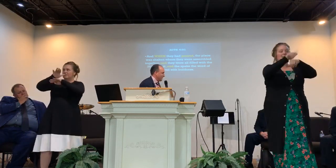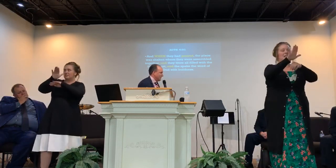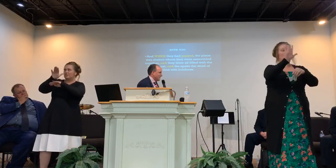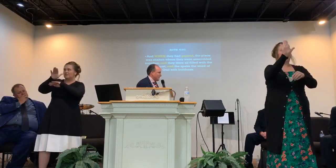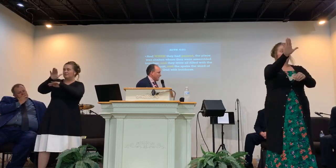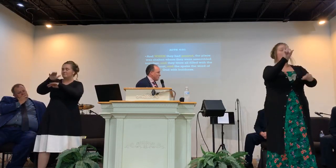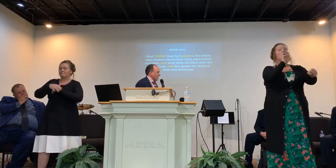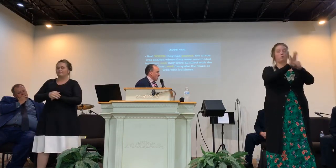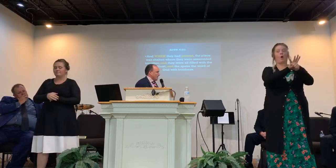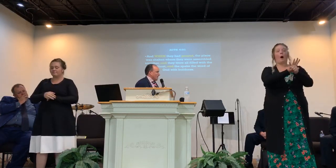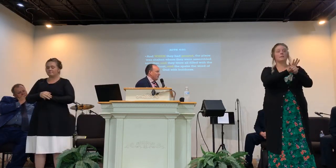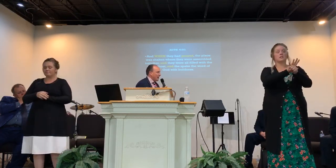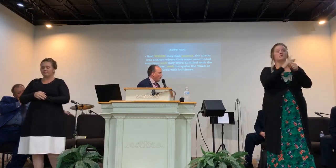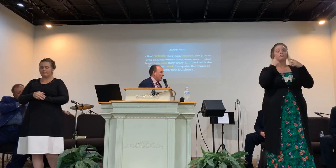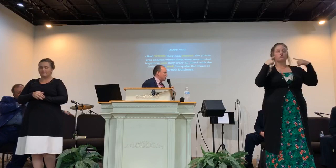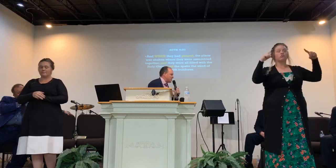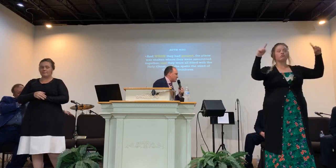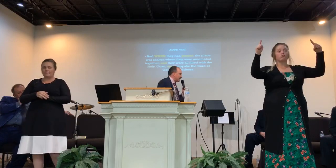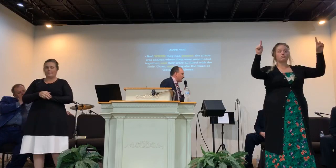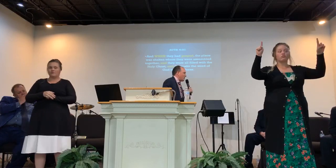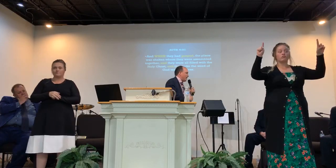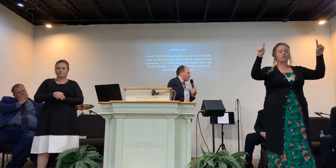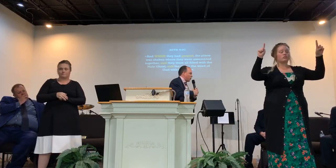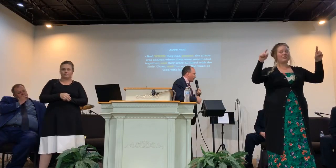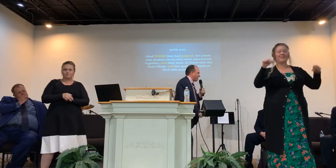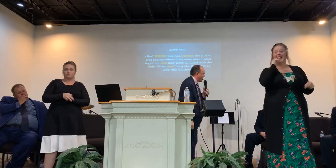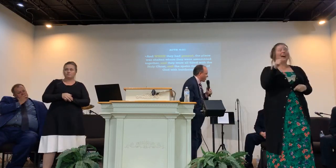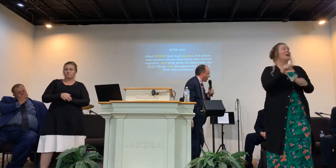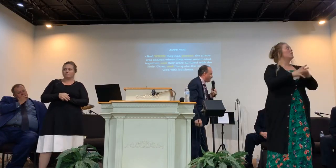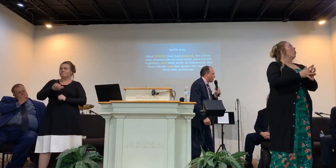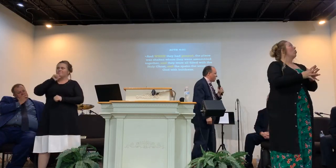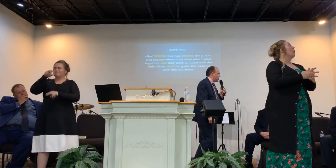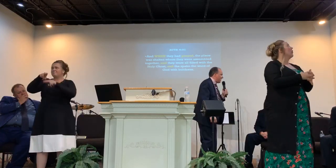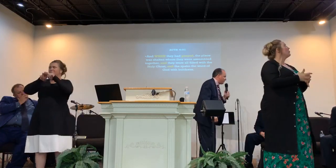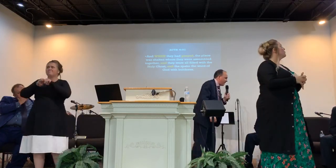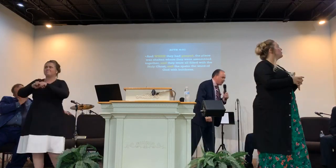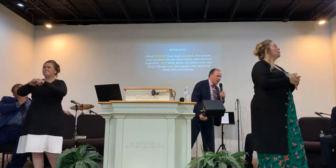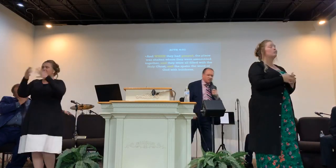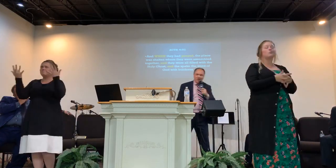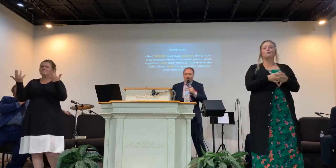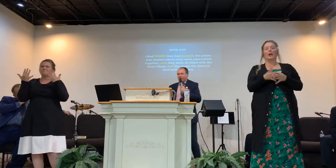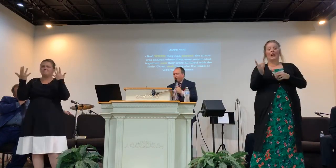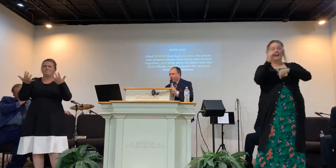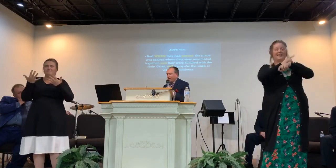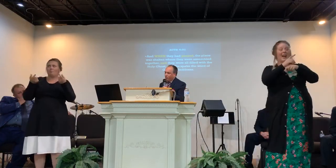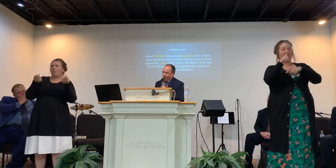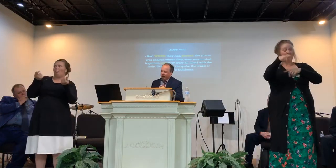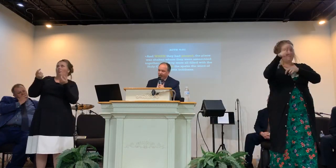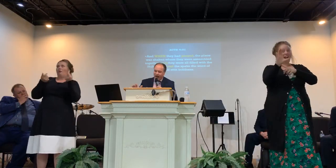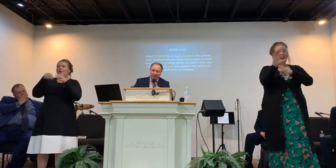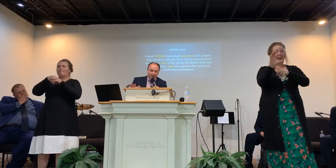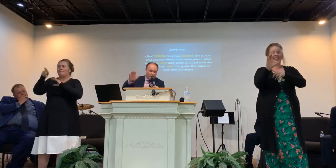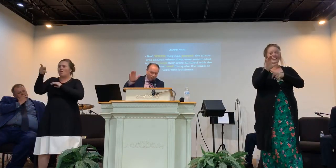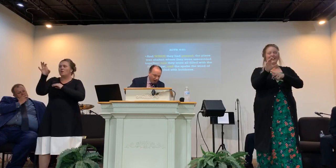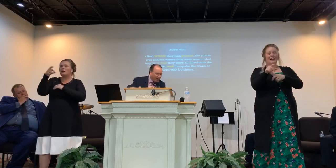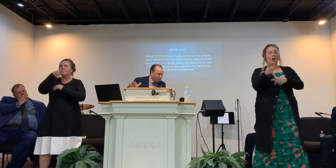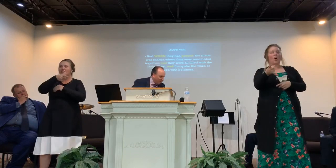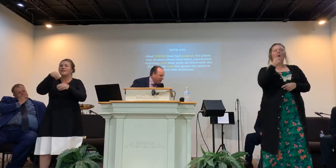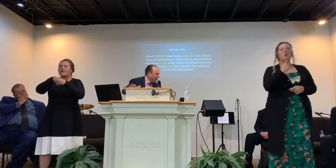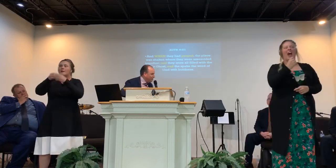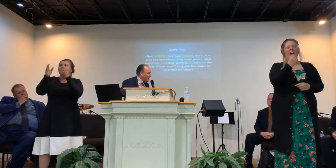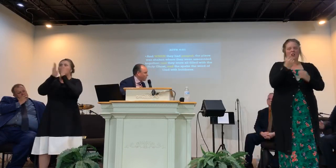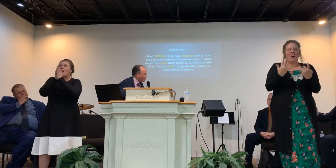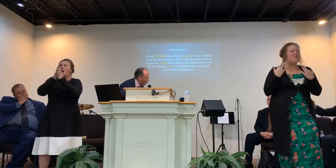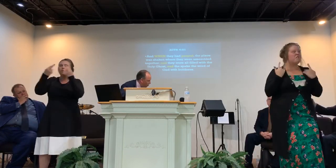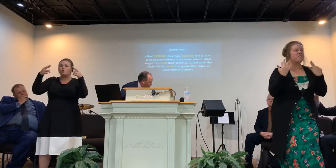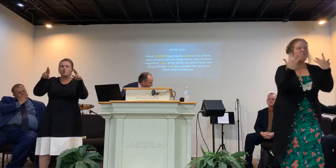promise. They weren't just sitting around twiddling their thumbs on the day of Pentecost. They were in a red hot prayer